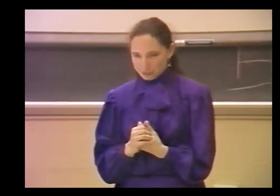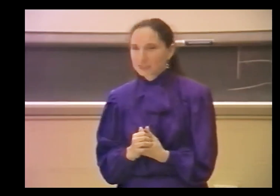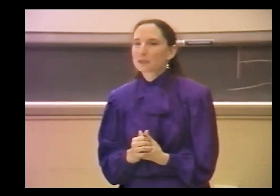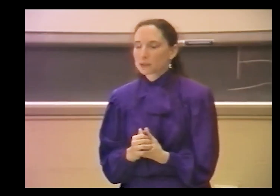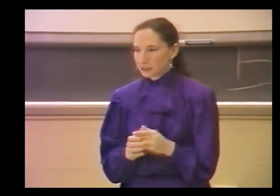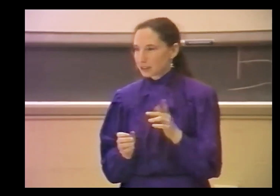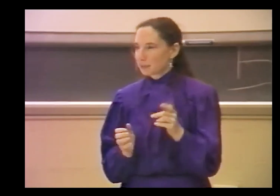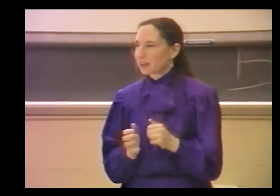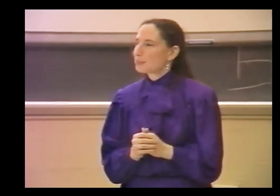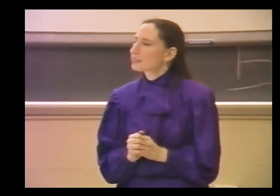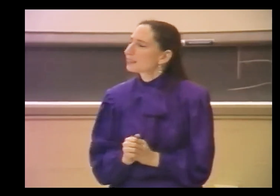Or something else.